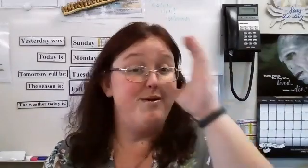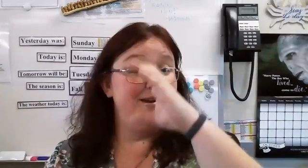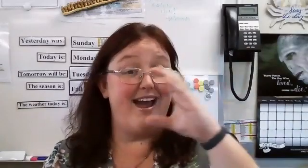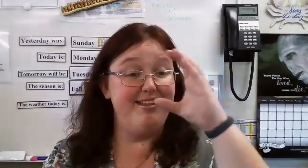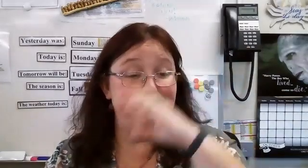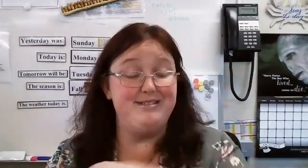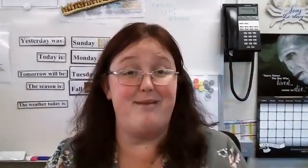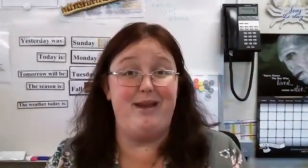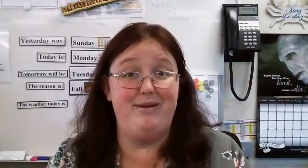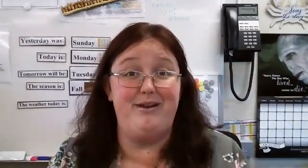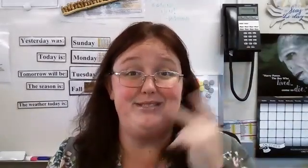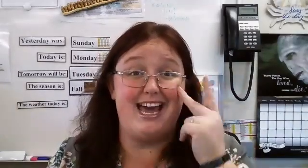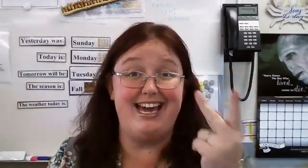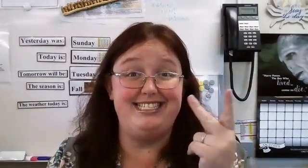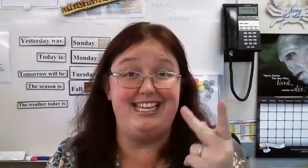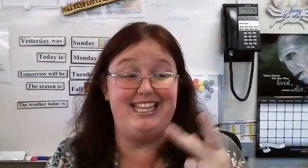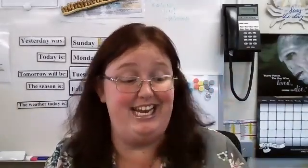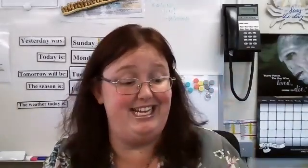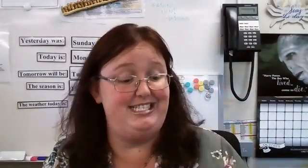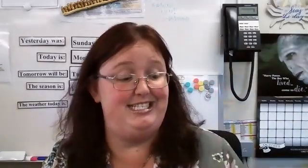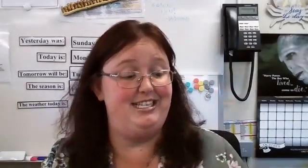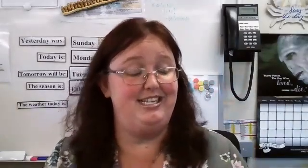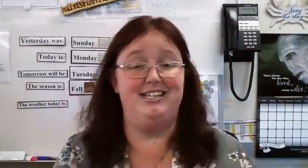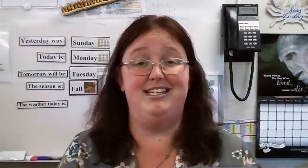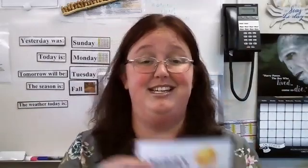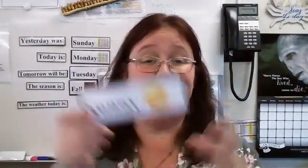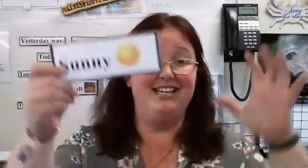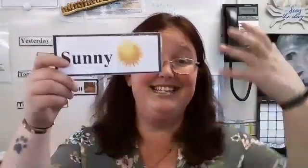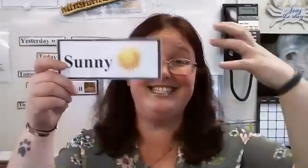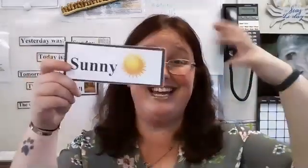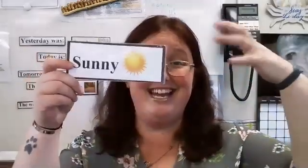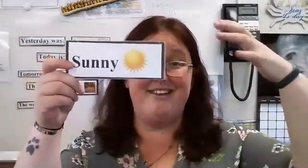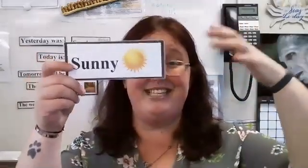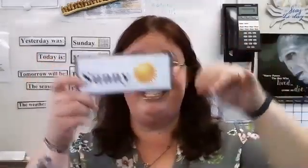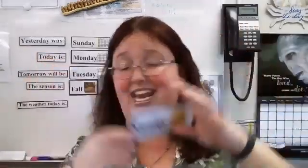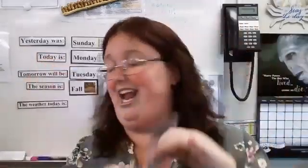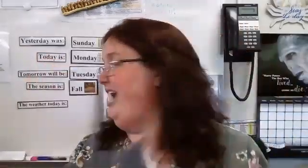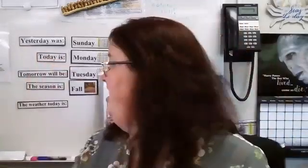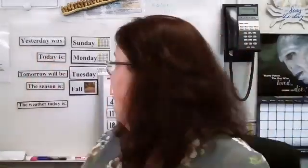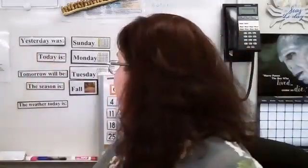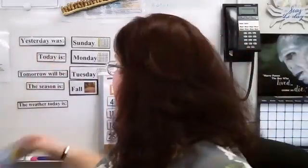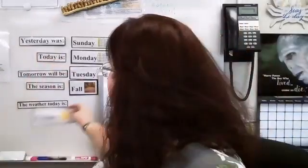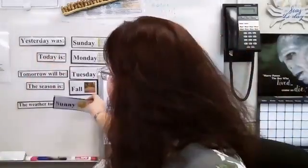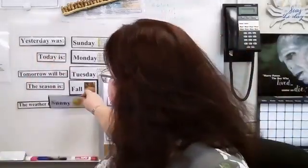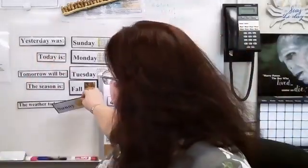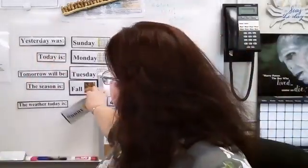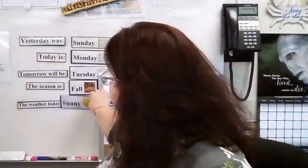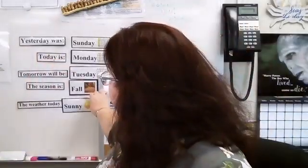When I look outside my windows, I see that it's sunny outside today. I think it's gonna be